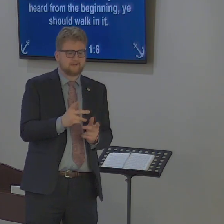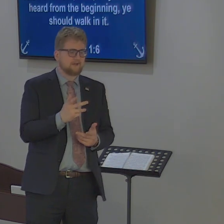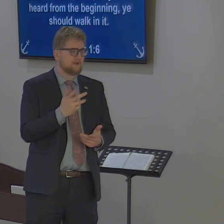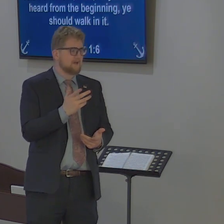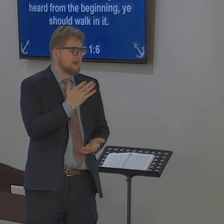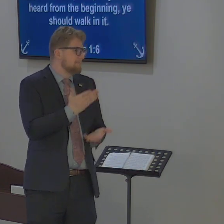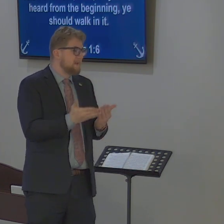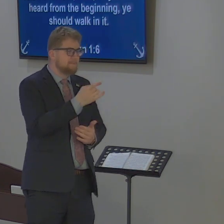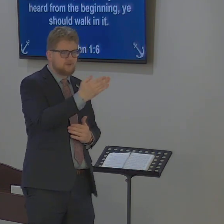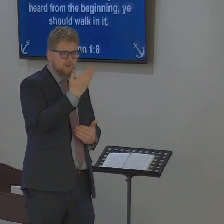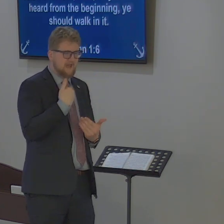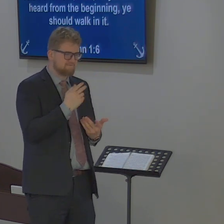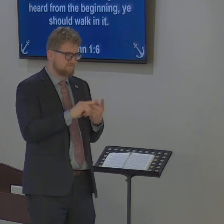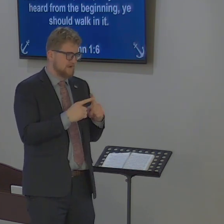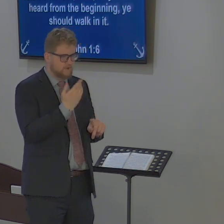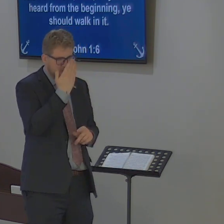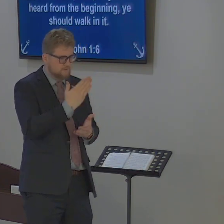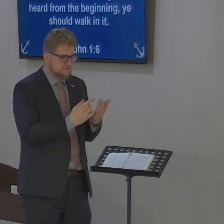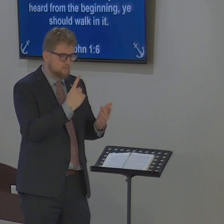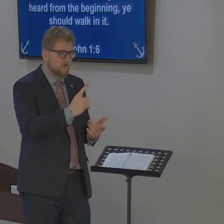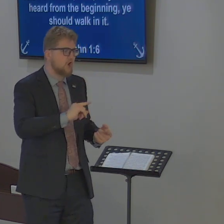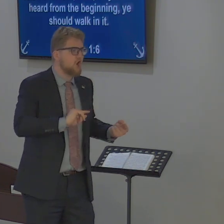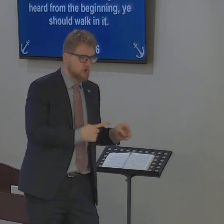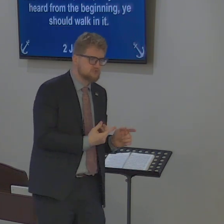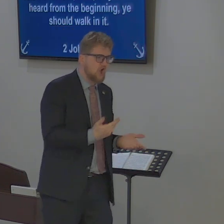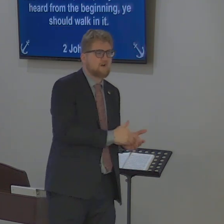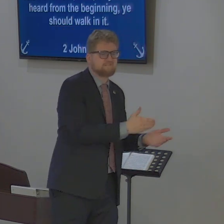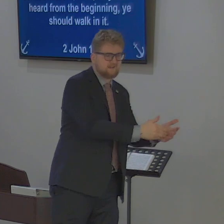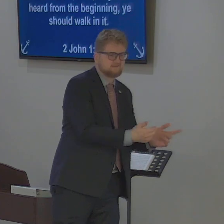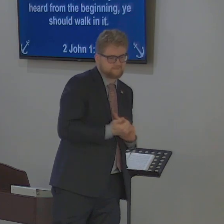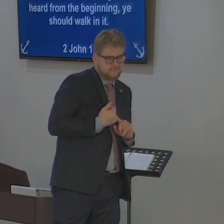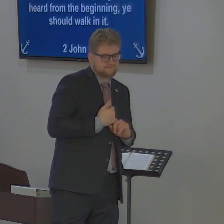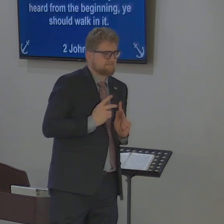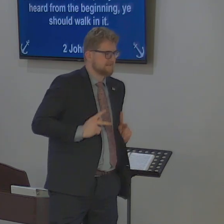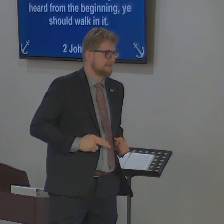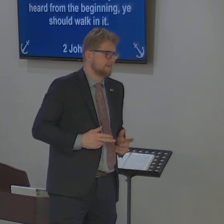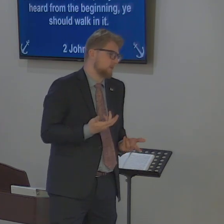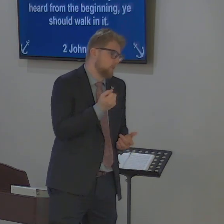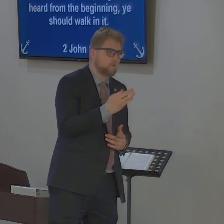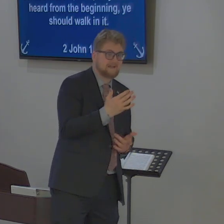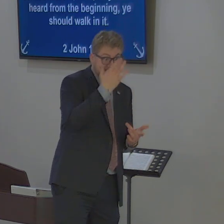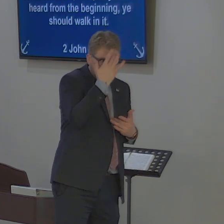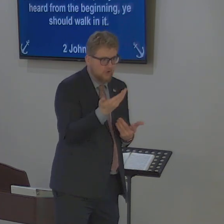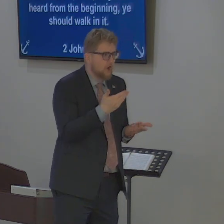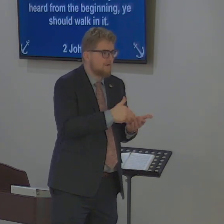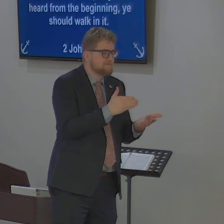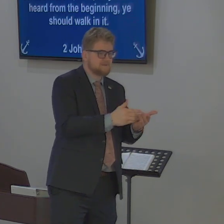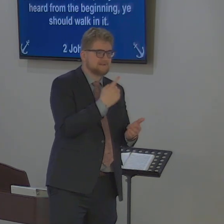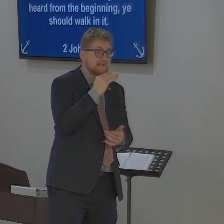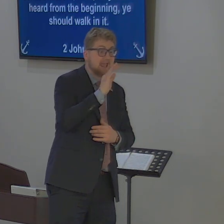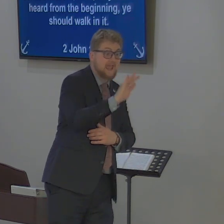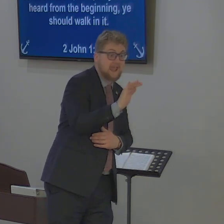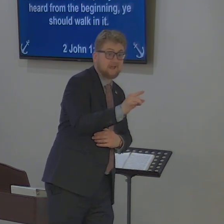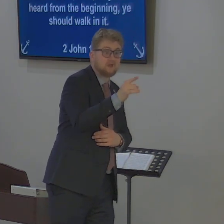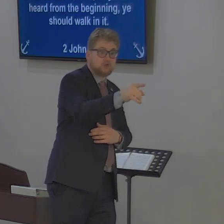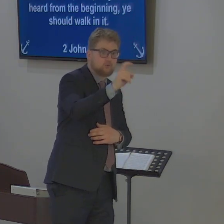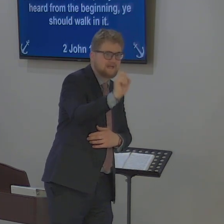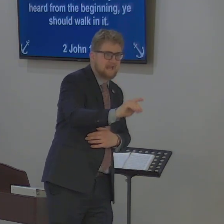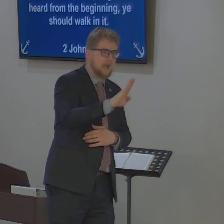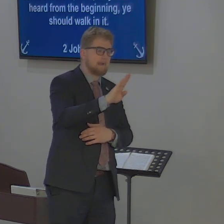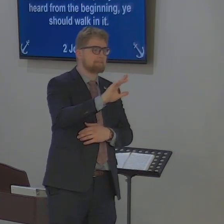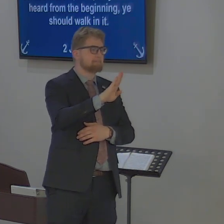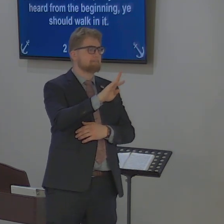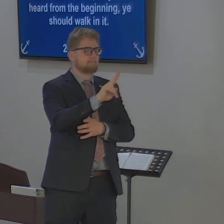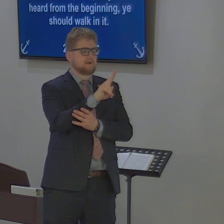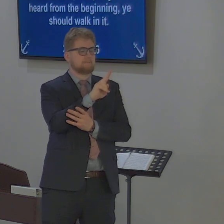that nothing happens. If you want a protective bubble, if you will, if you want a protective force field, right, if you